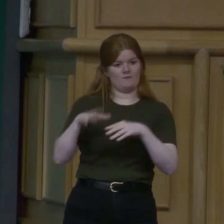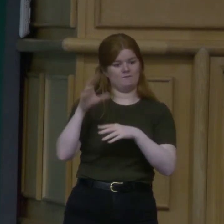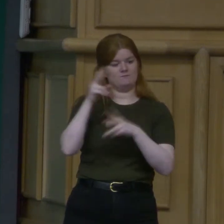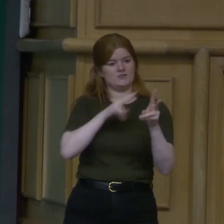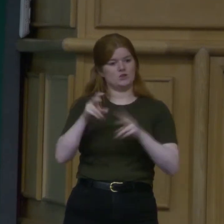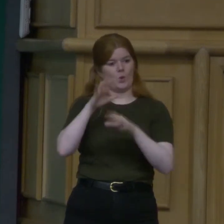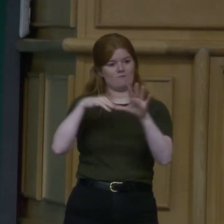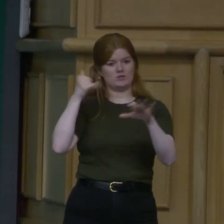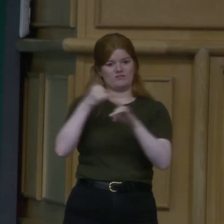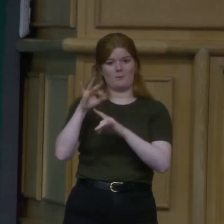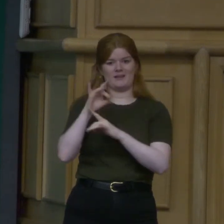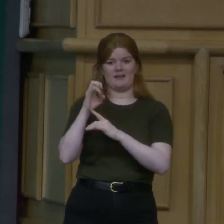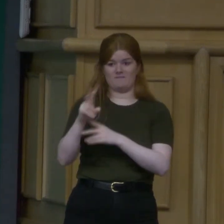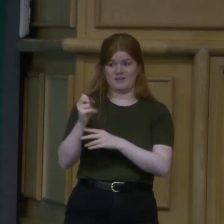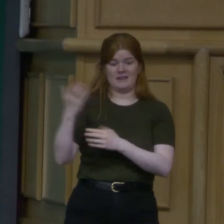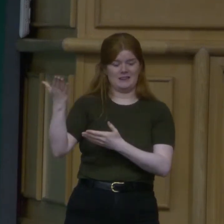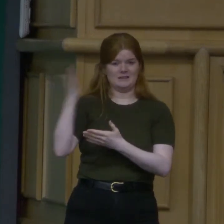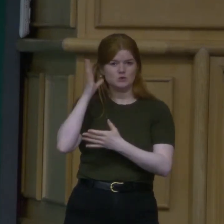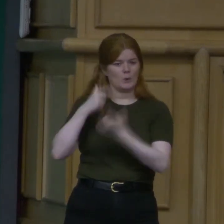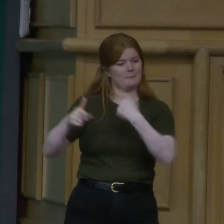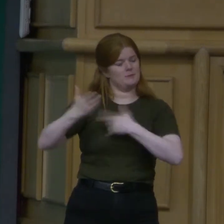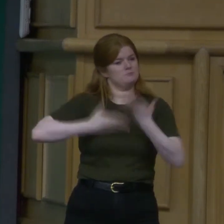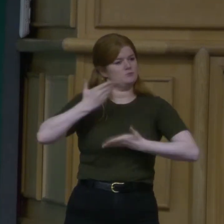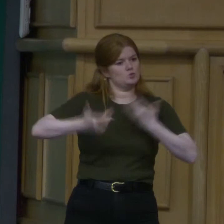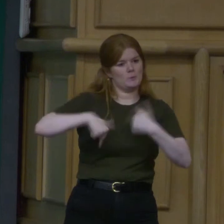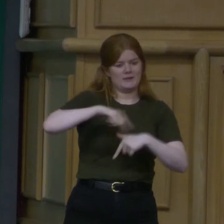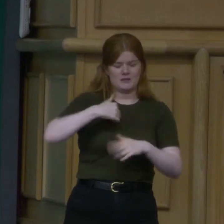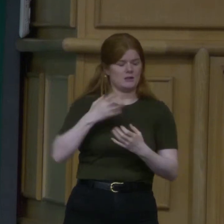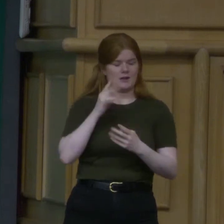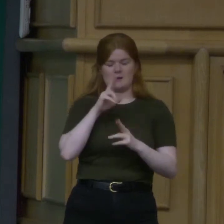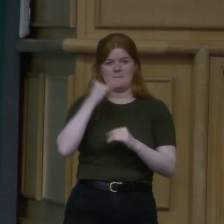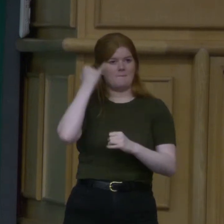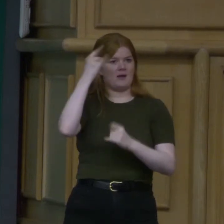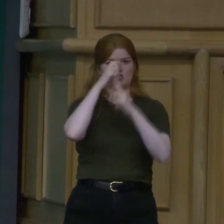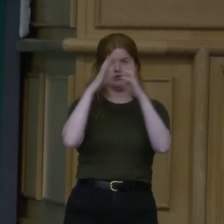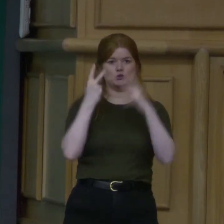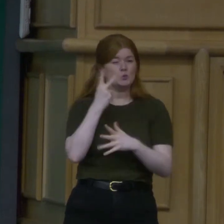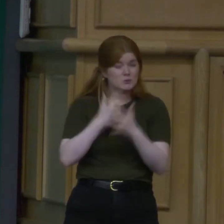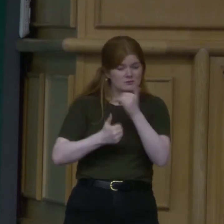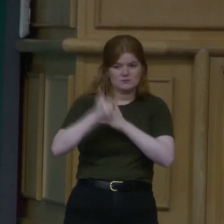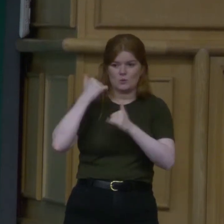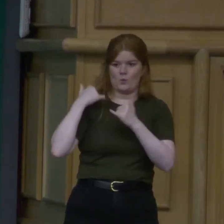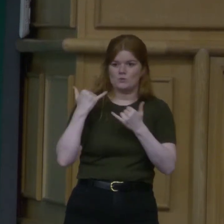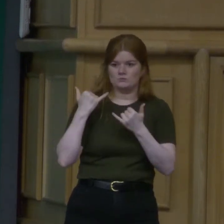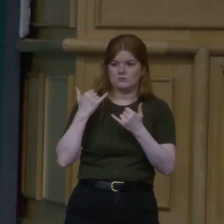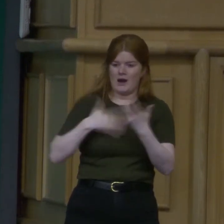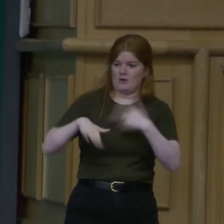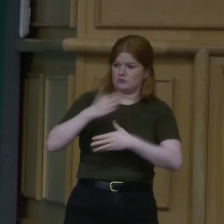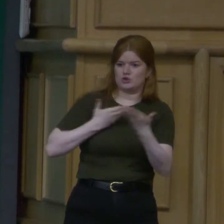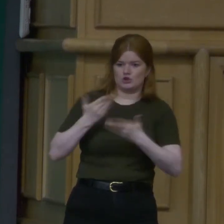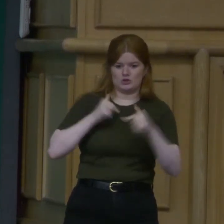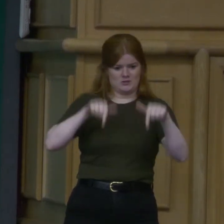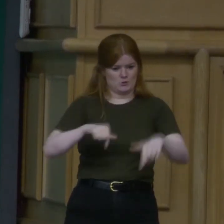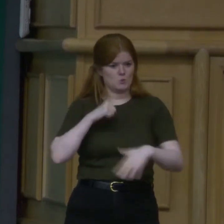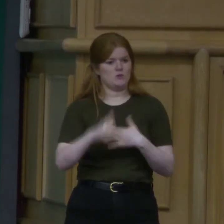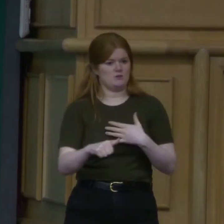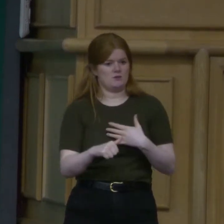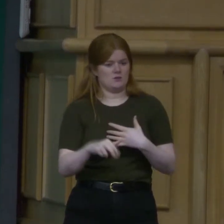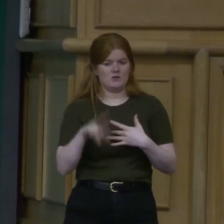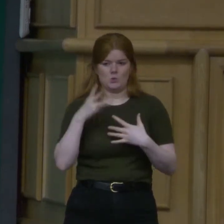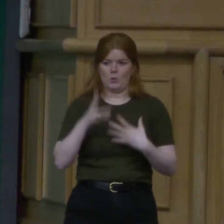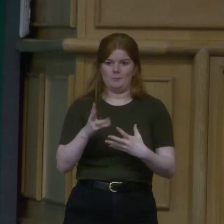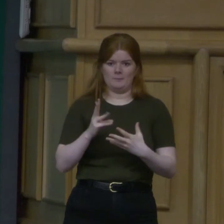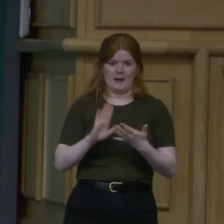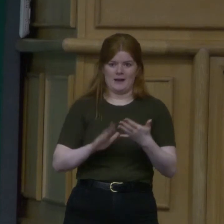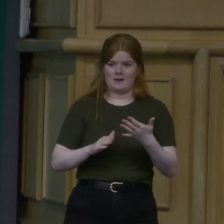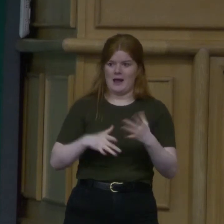Listening to him brought home to me just how unimaginable it would have seemed 2 years ago that our discussion here today would be